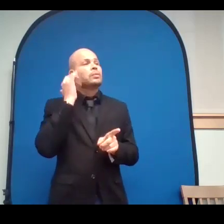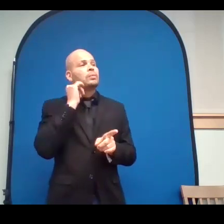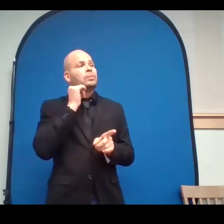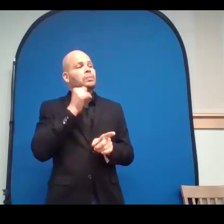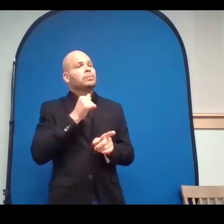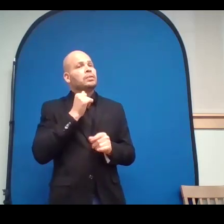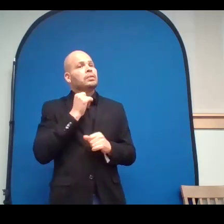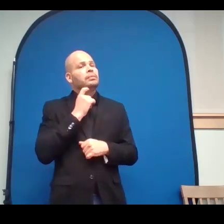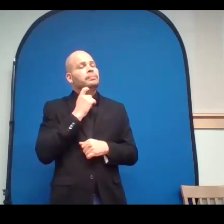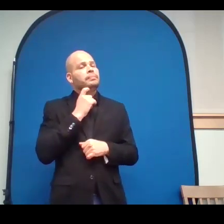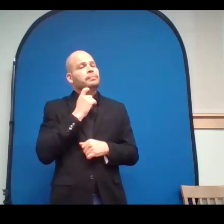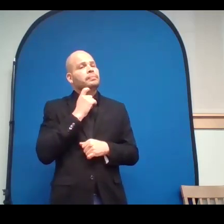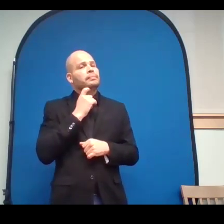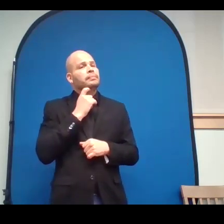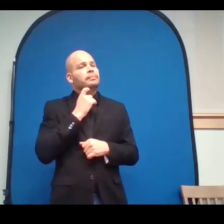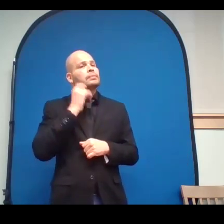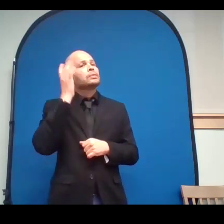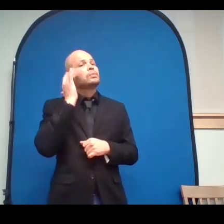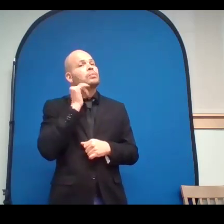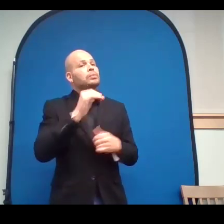Why not mention to the Saco PD